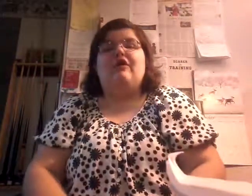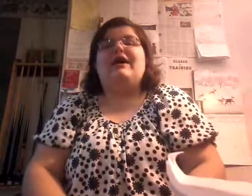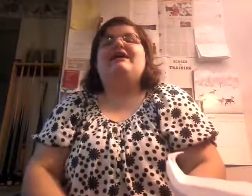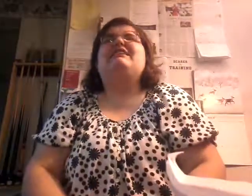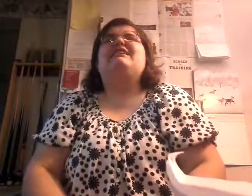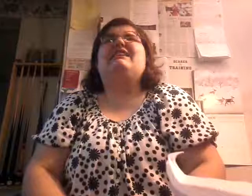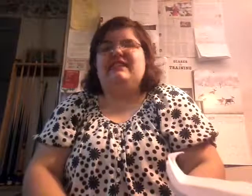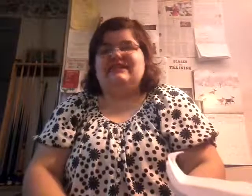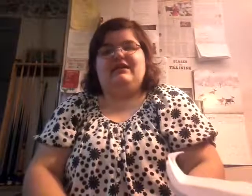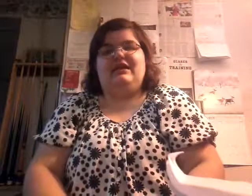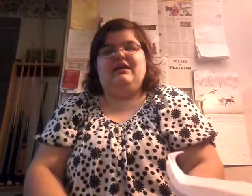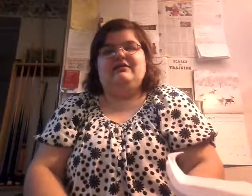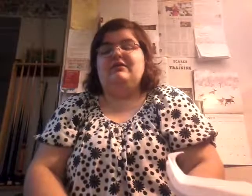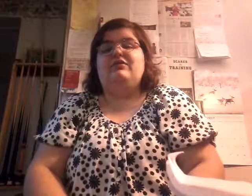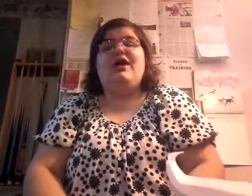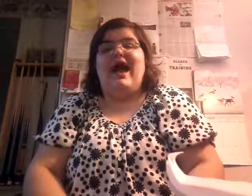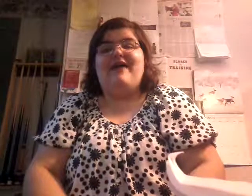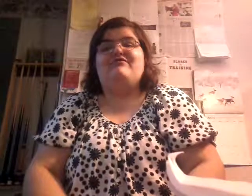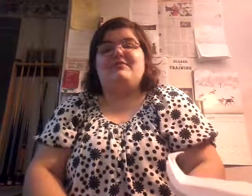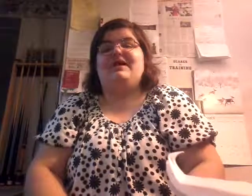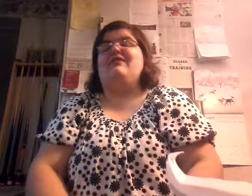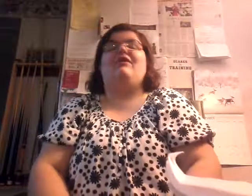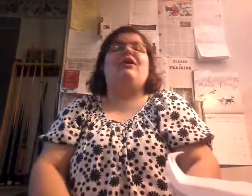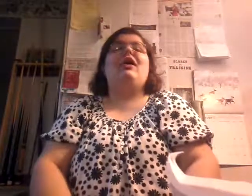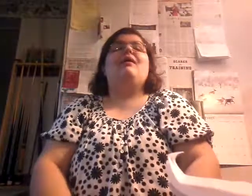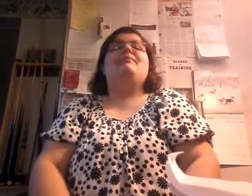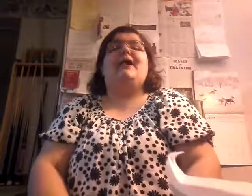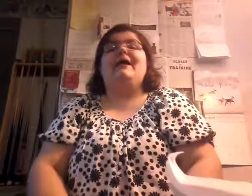so easily. So you have to be careful. But